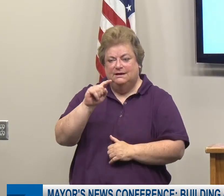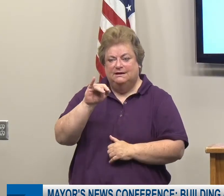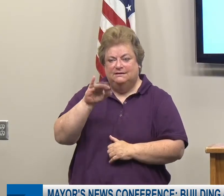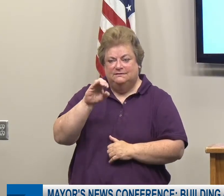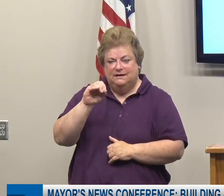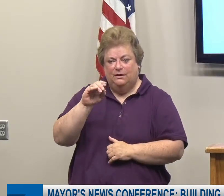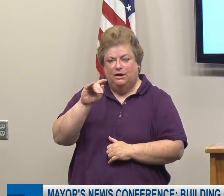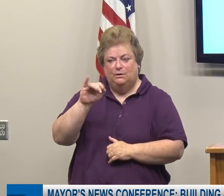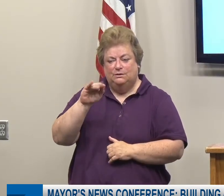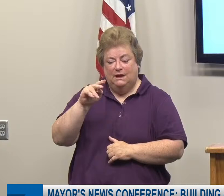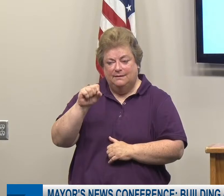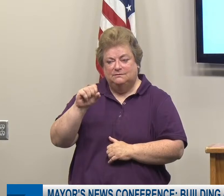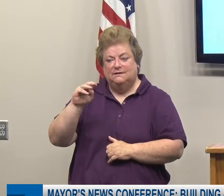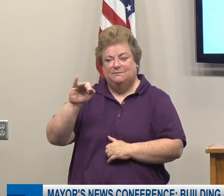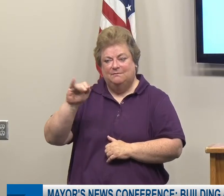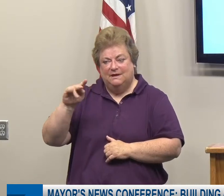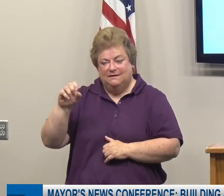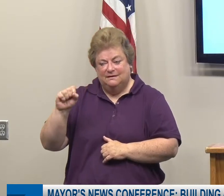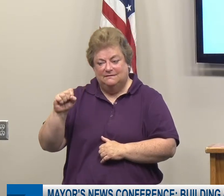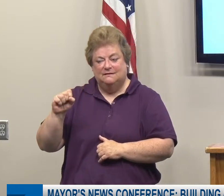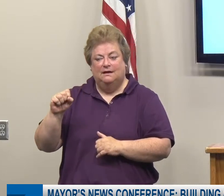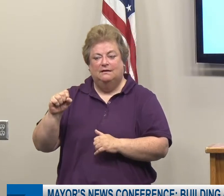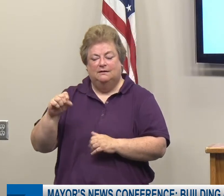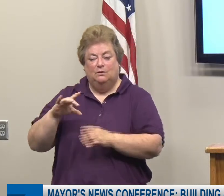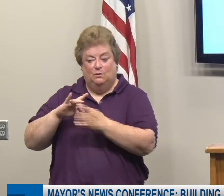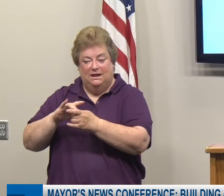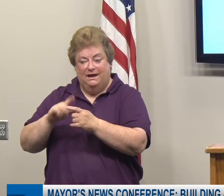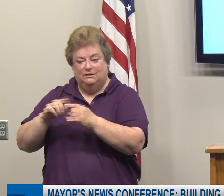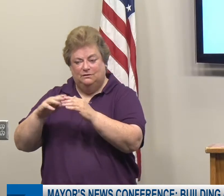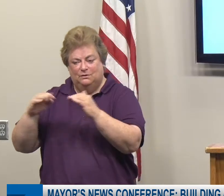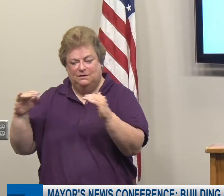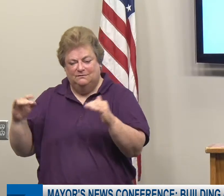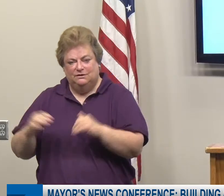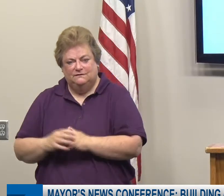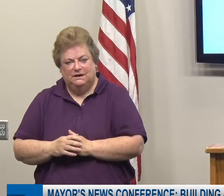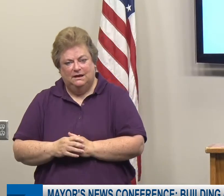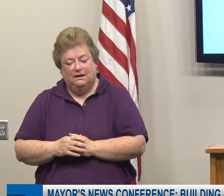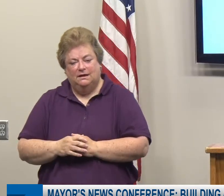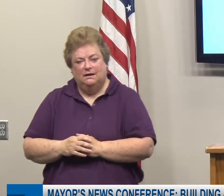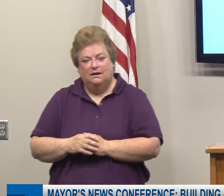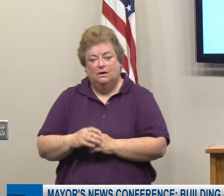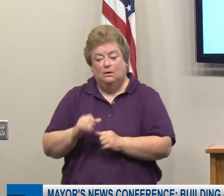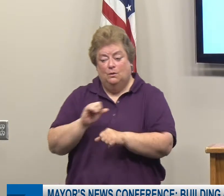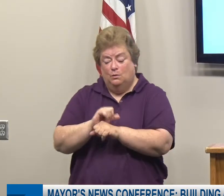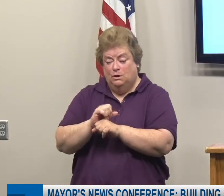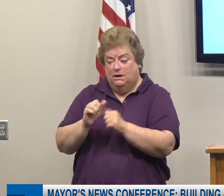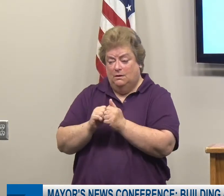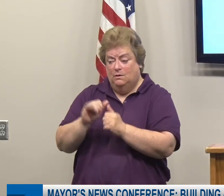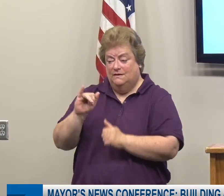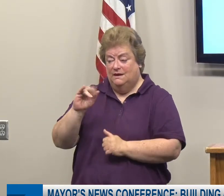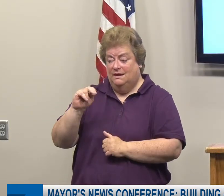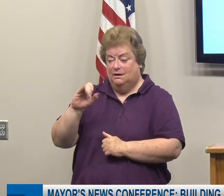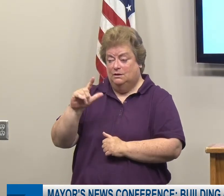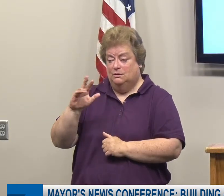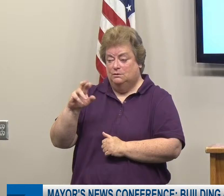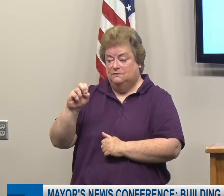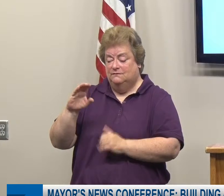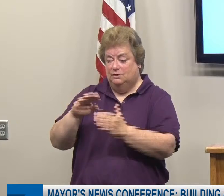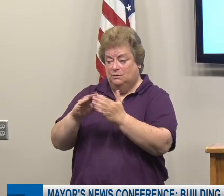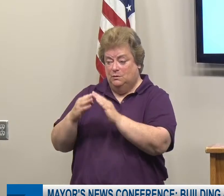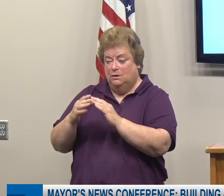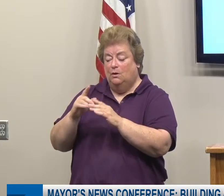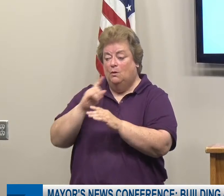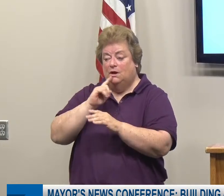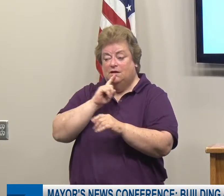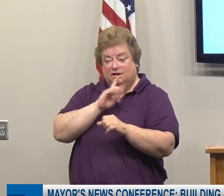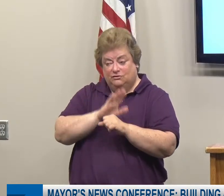barriers among diverse identities. This training and our ongoing consultation with Inclusive Communities will help ensure that the City of